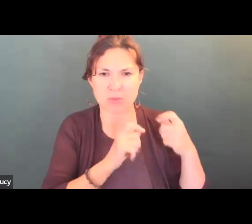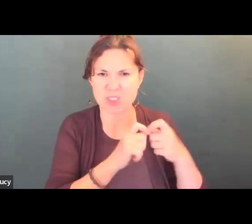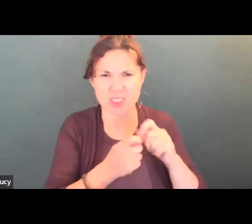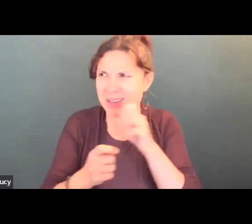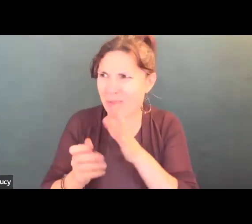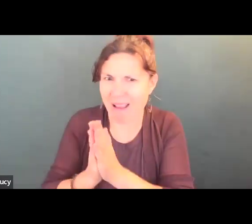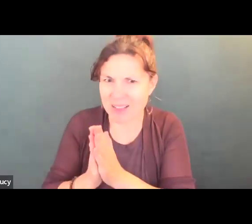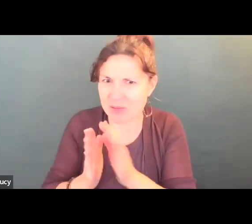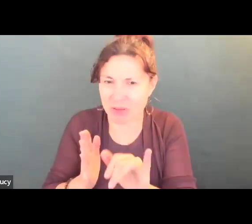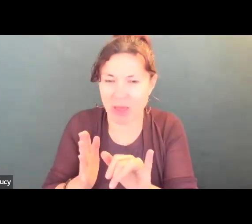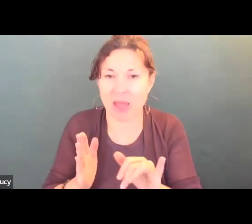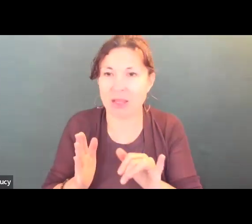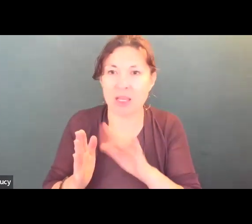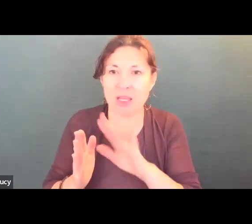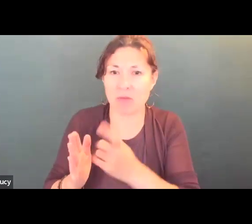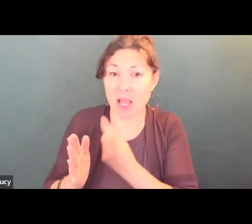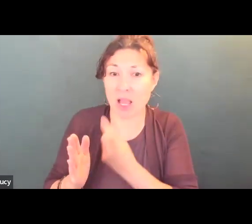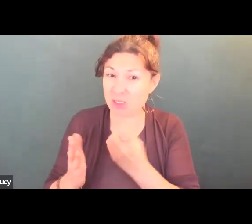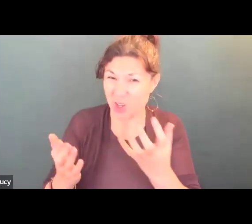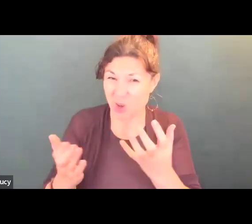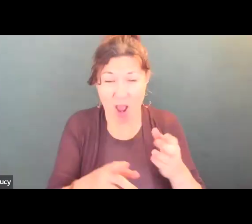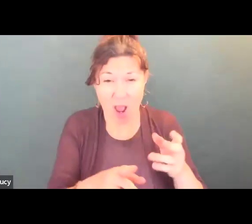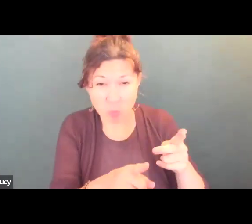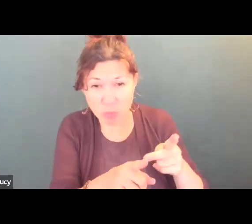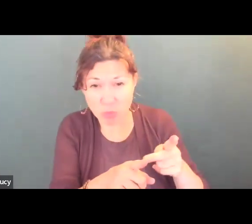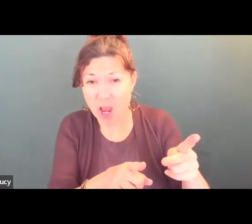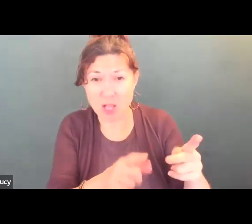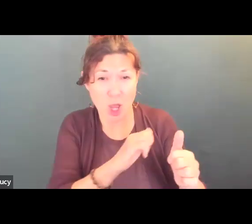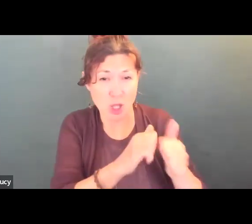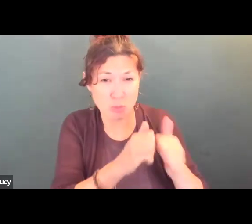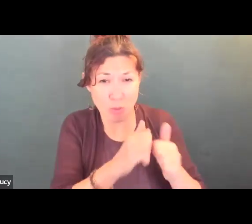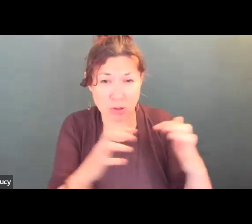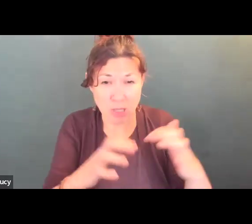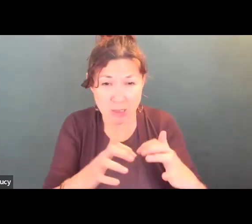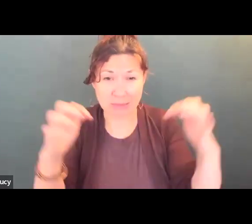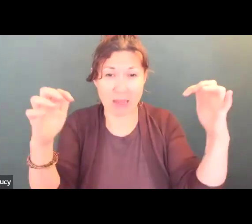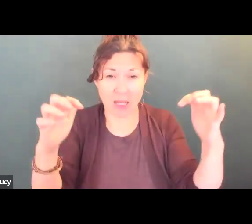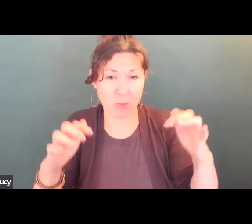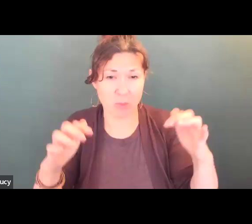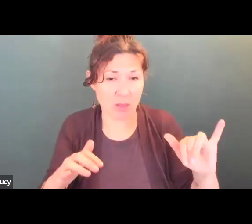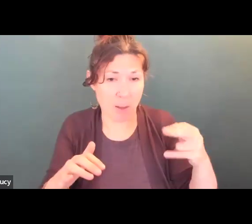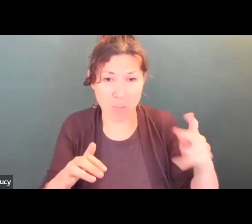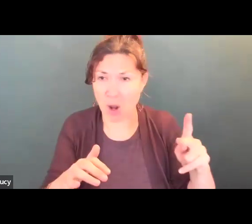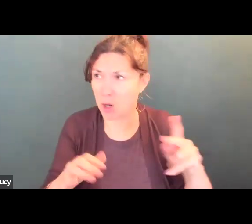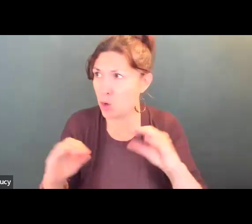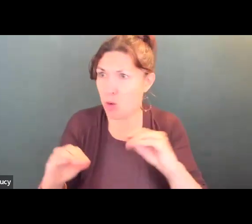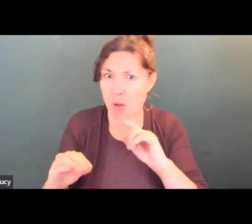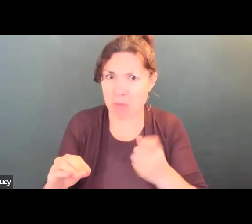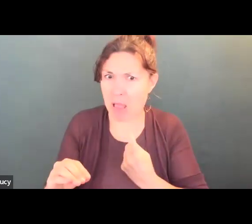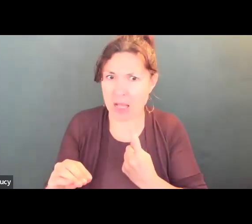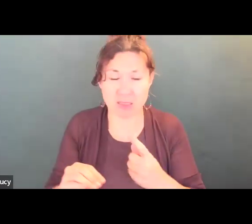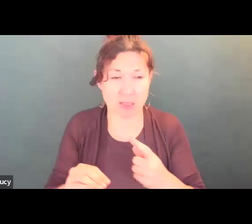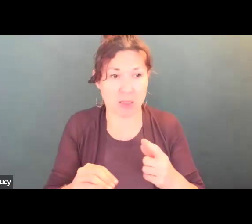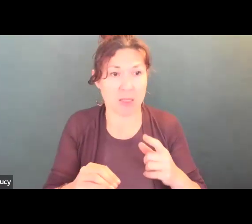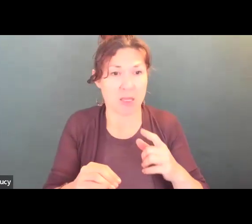never asked if we wanted a professional sports and entertainment complex in our park. We were never given the real option to fix